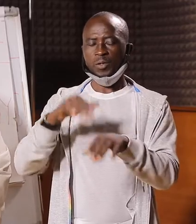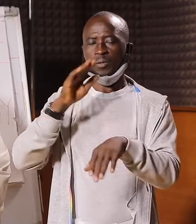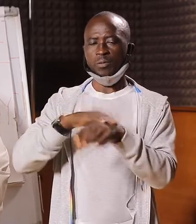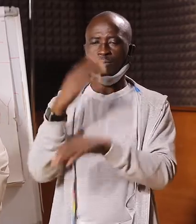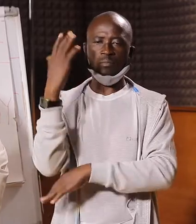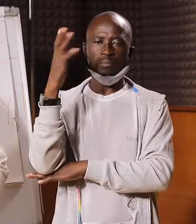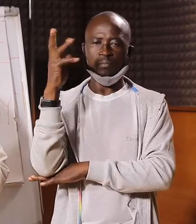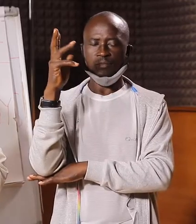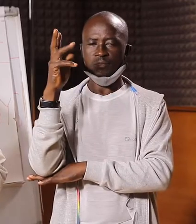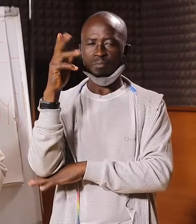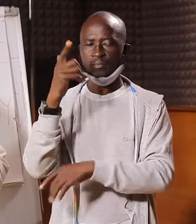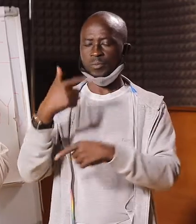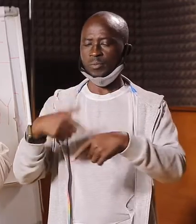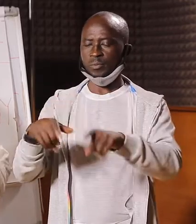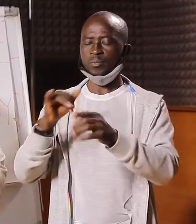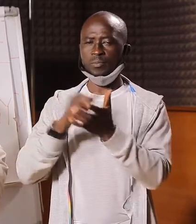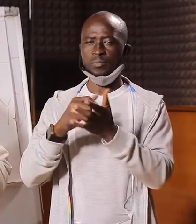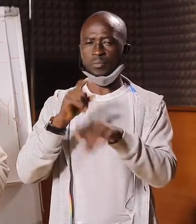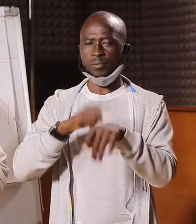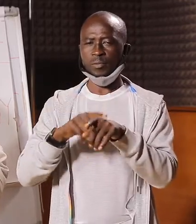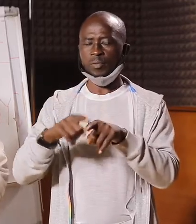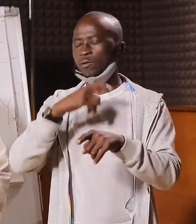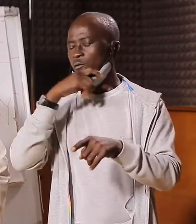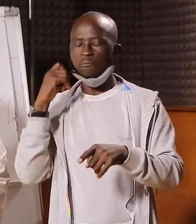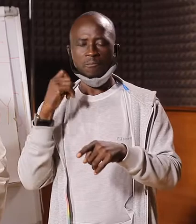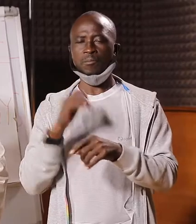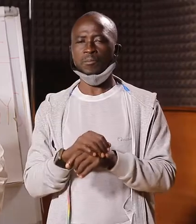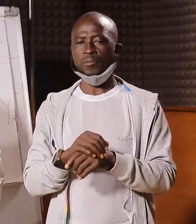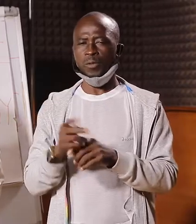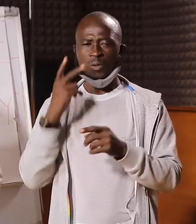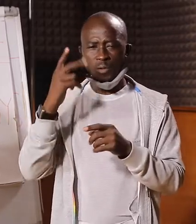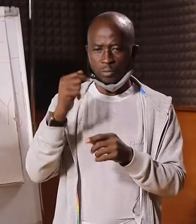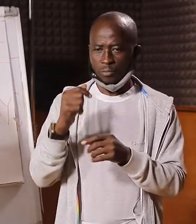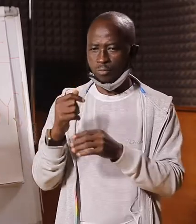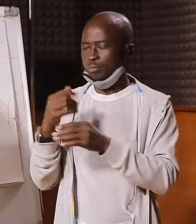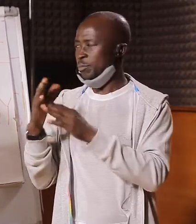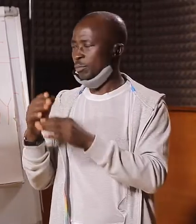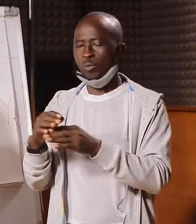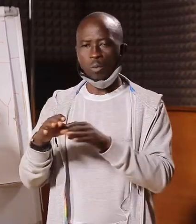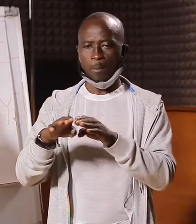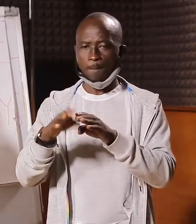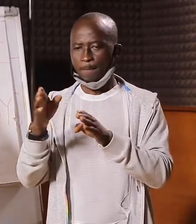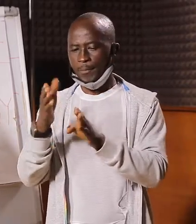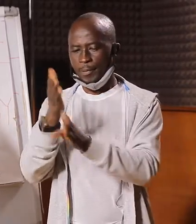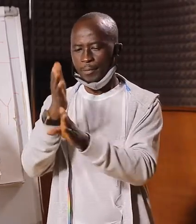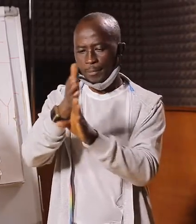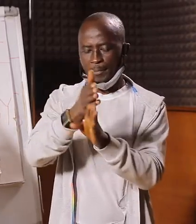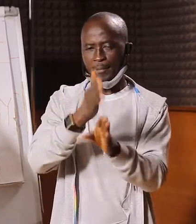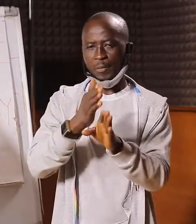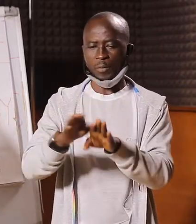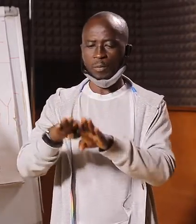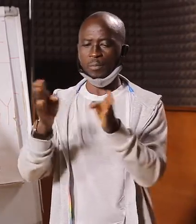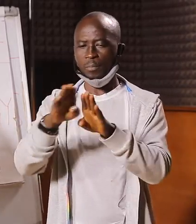tree of the okra, leave it until it dries, it ripens. You see that the okra will splint along those lines that are on the